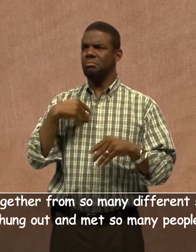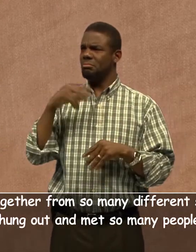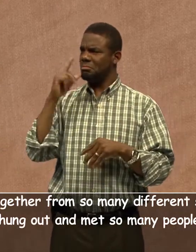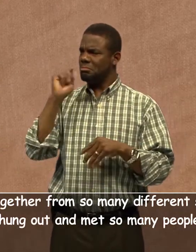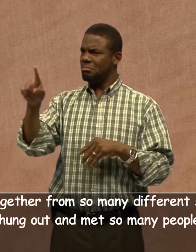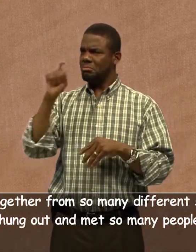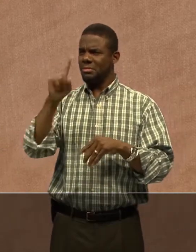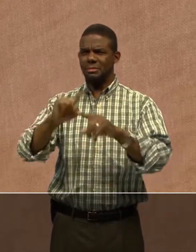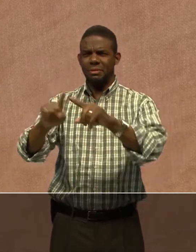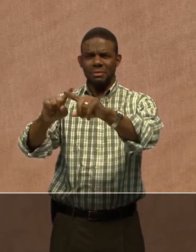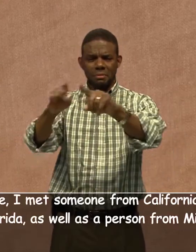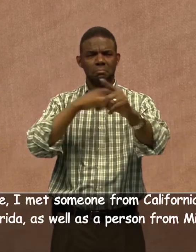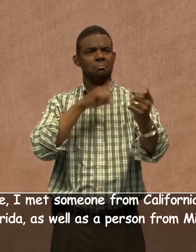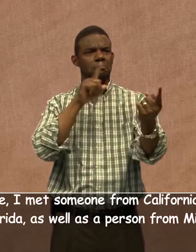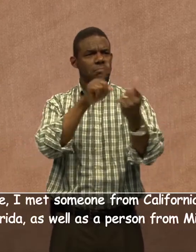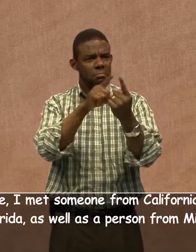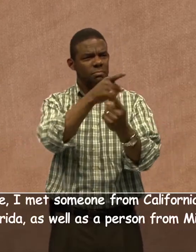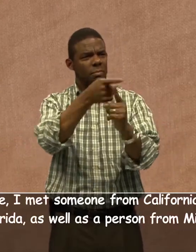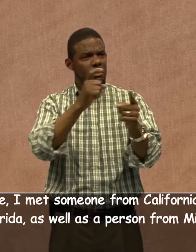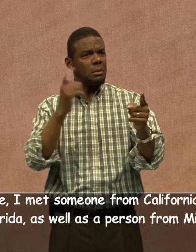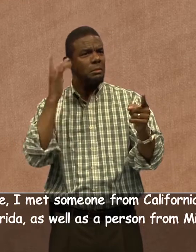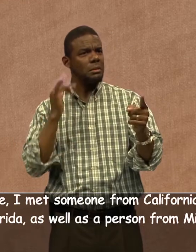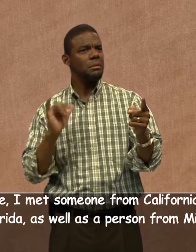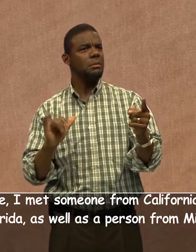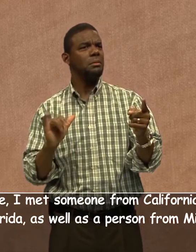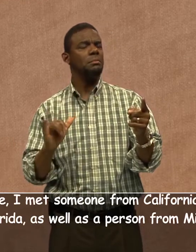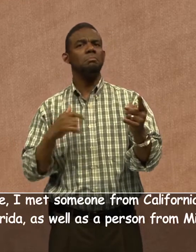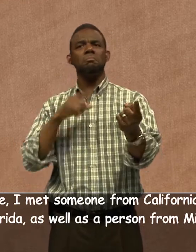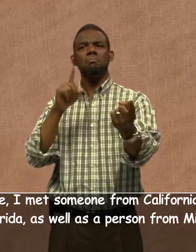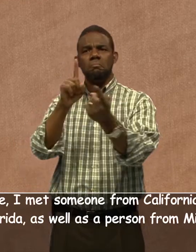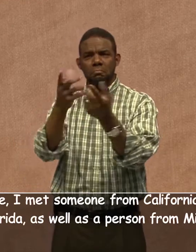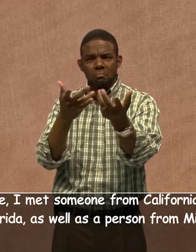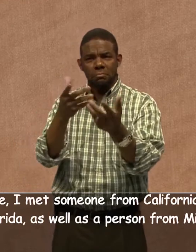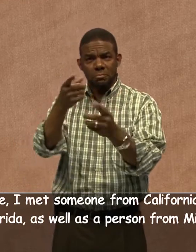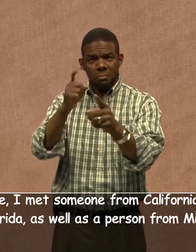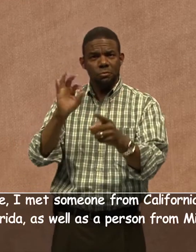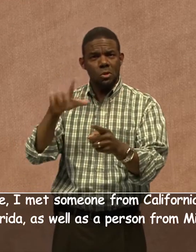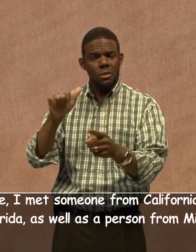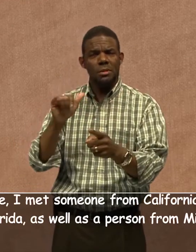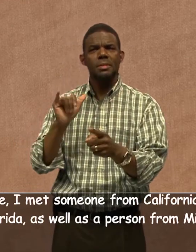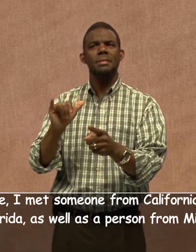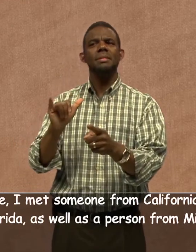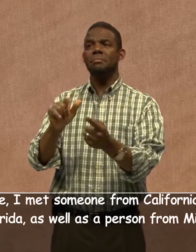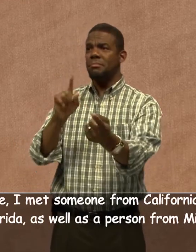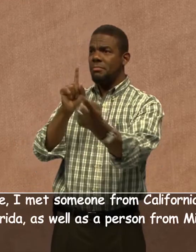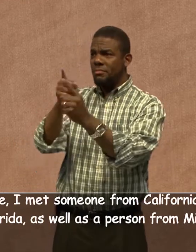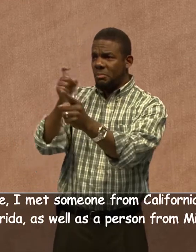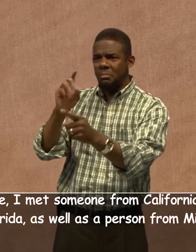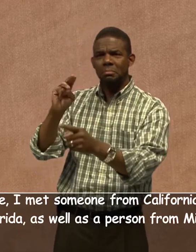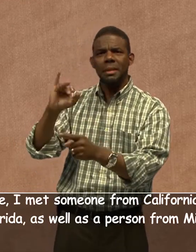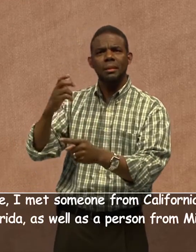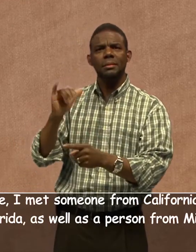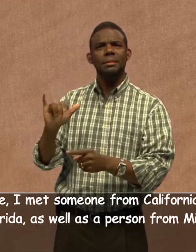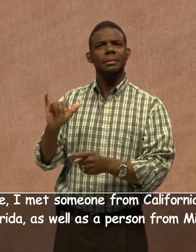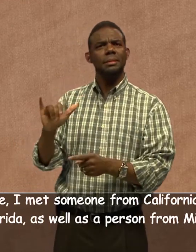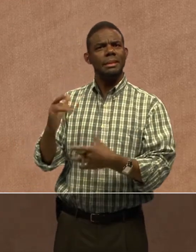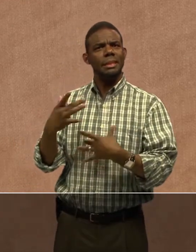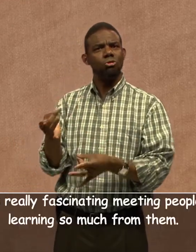I hung out and met so many people. For example, I met someone from California, another from Florida, as well as